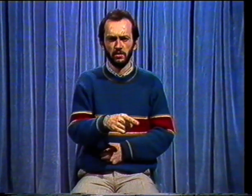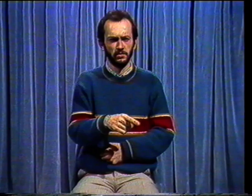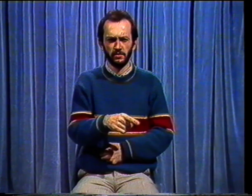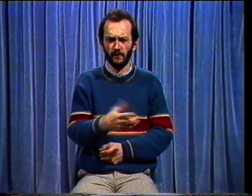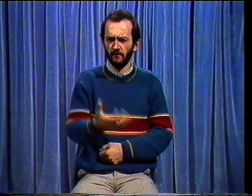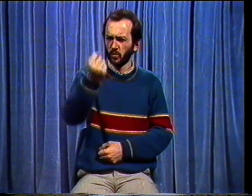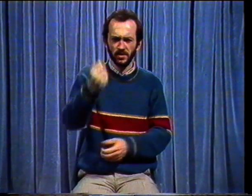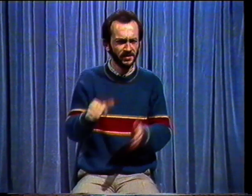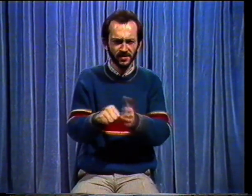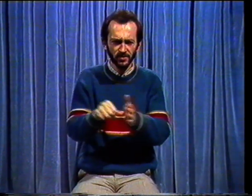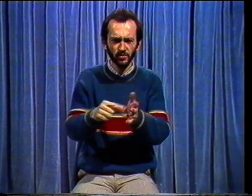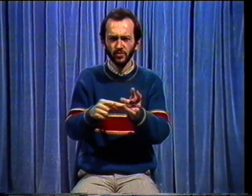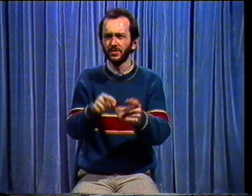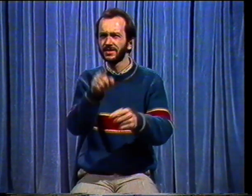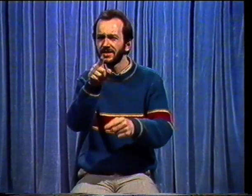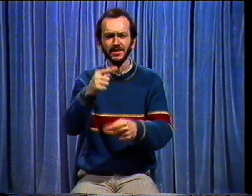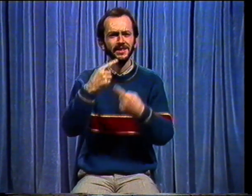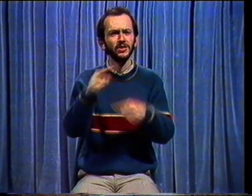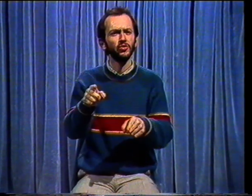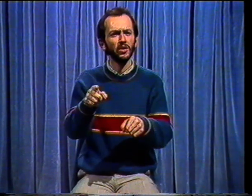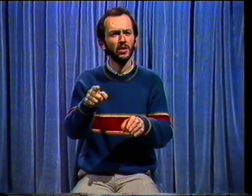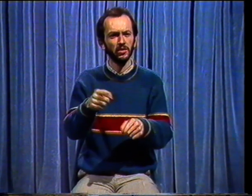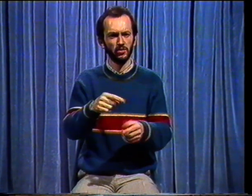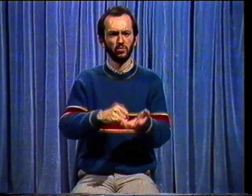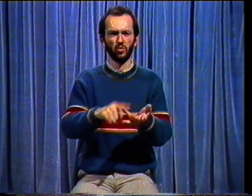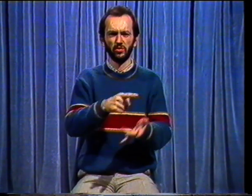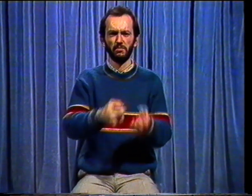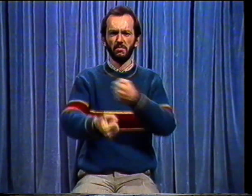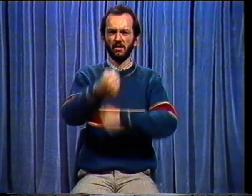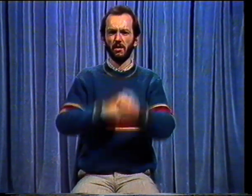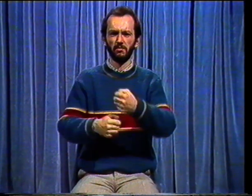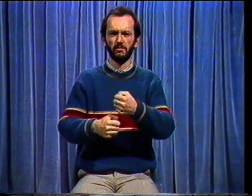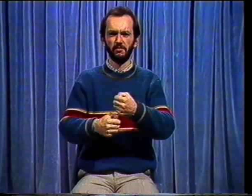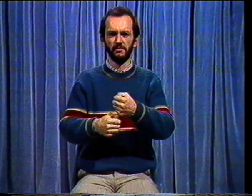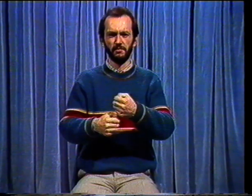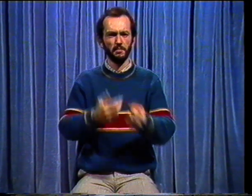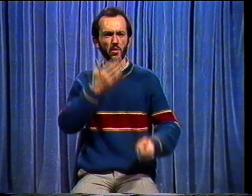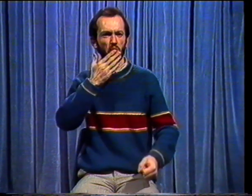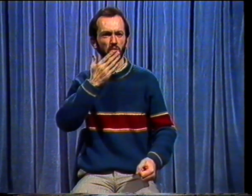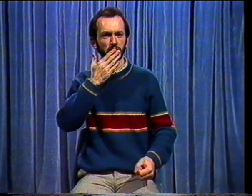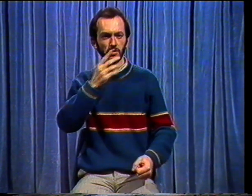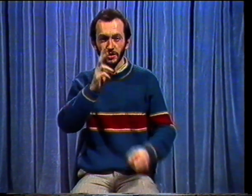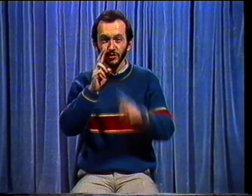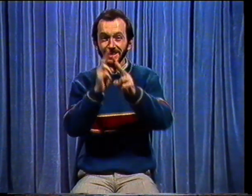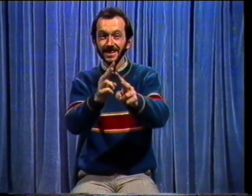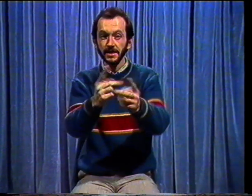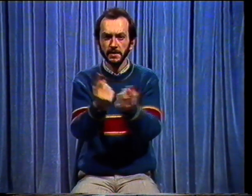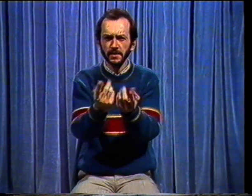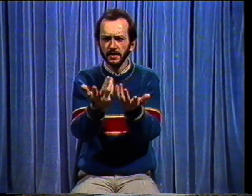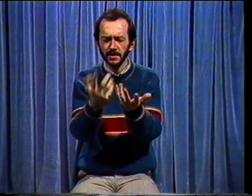she was small, and she found it very difficult to see the teacher. So she became bored. And see if you